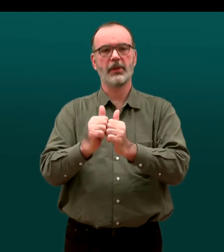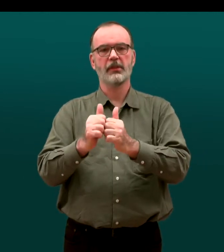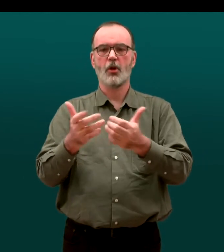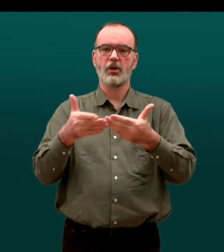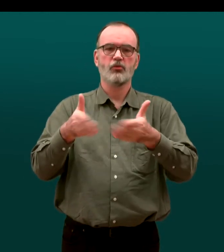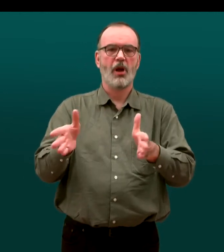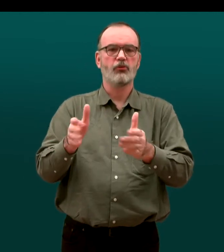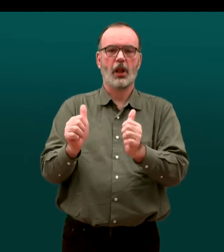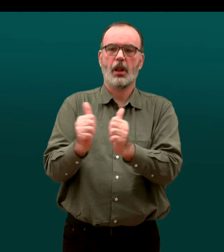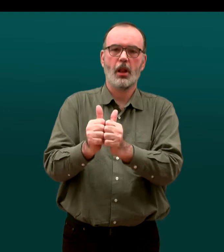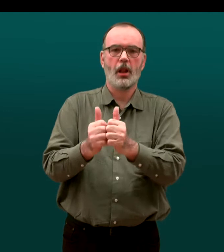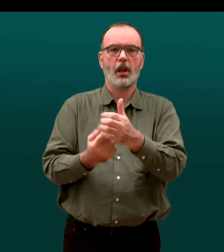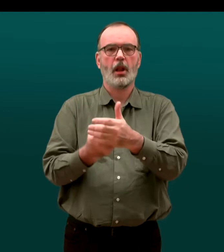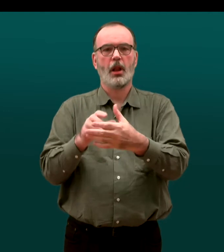appointments and general engagement.